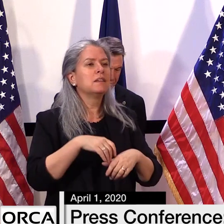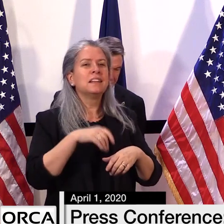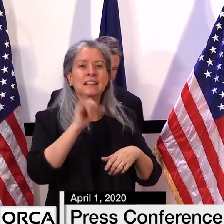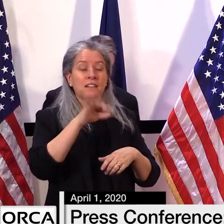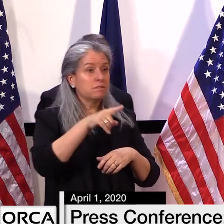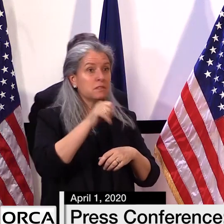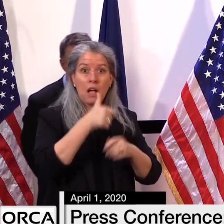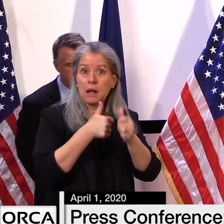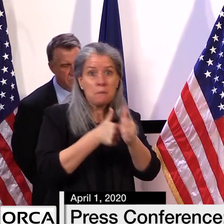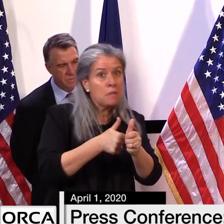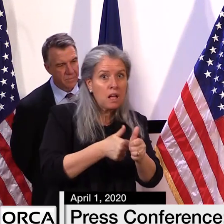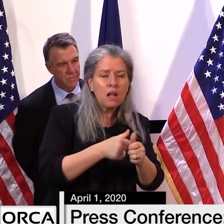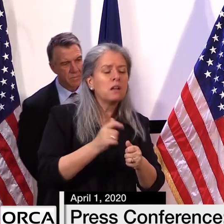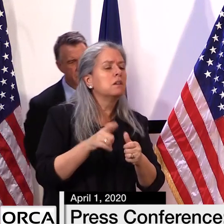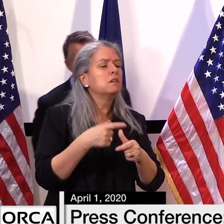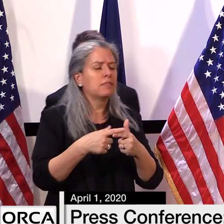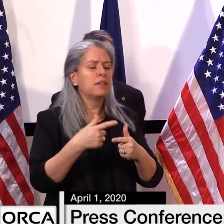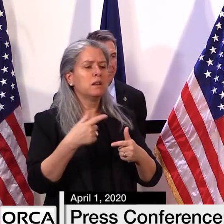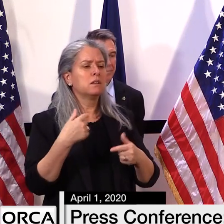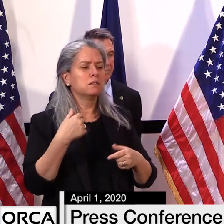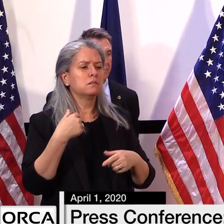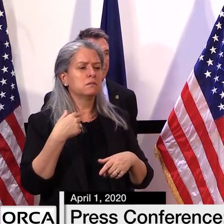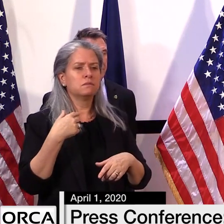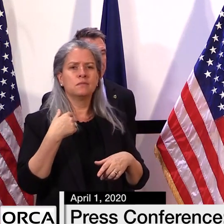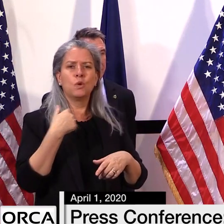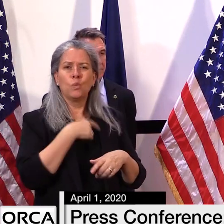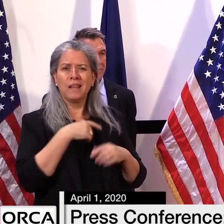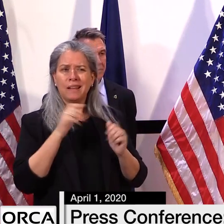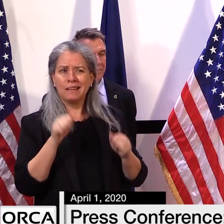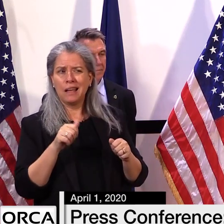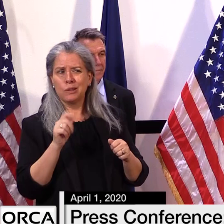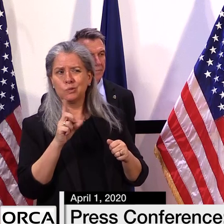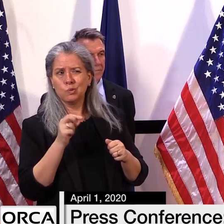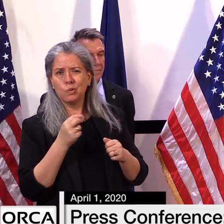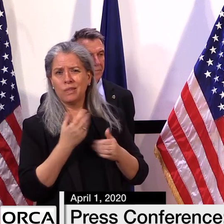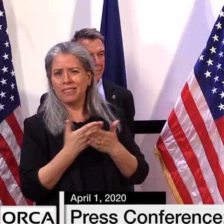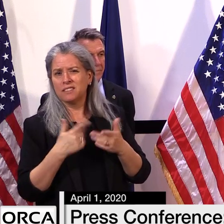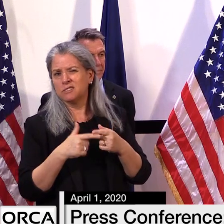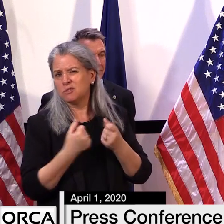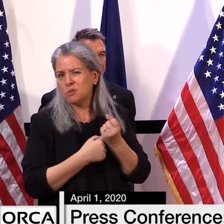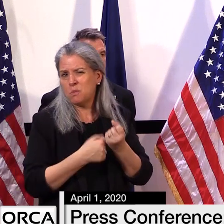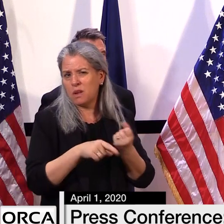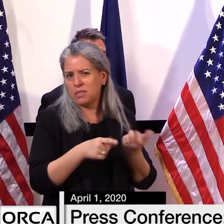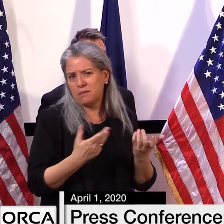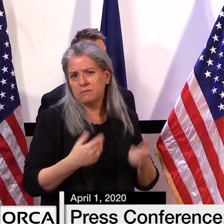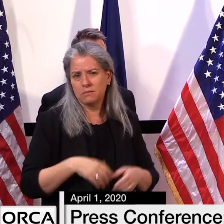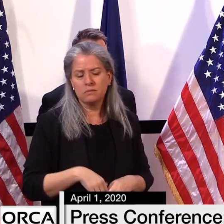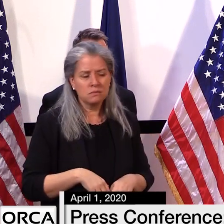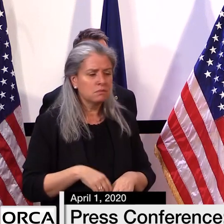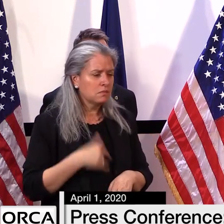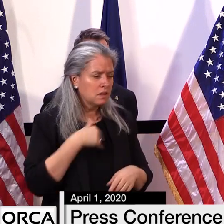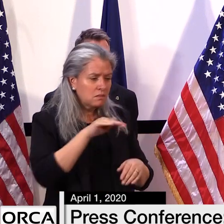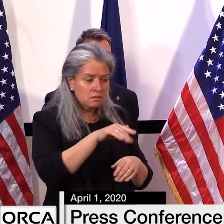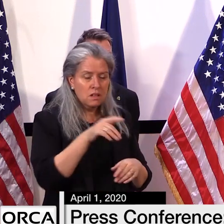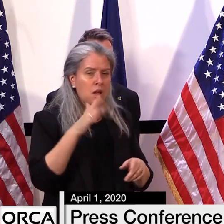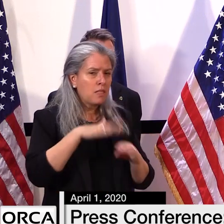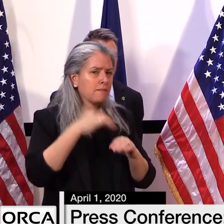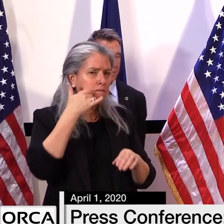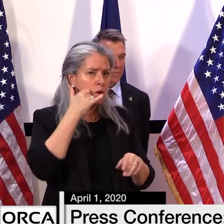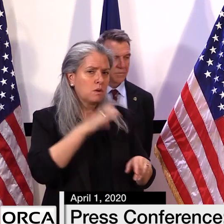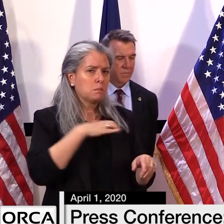that we can do to increase people's compliance. And I'll just ask Commissioner Sherling if he has anything to add on